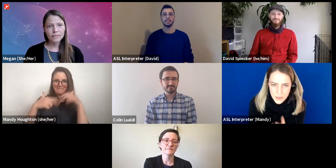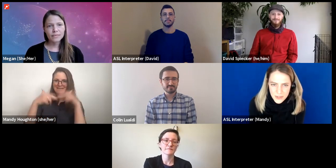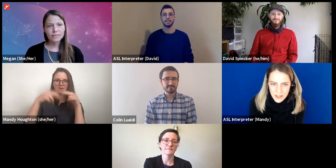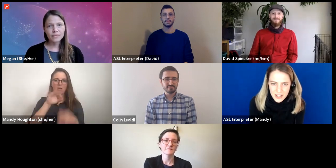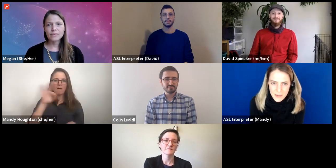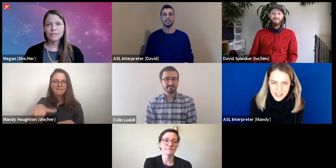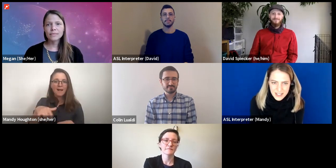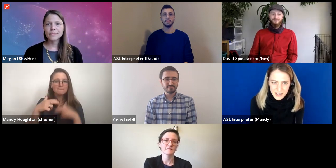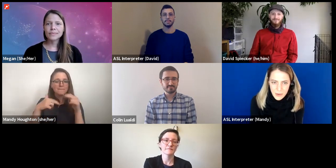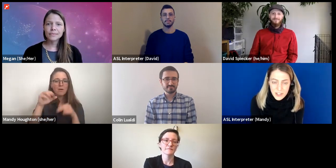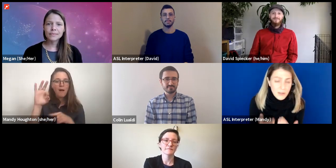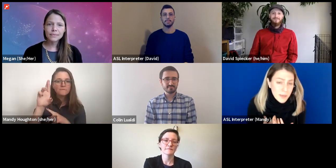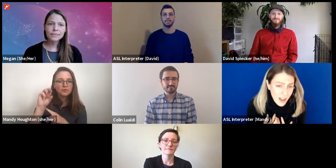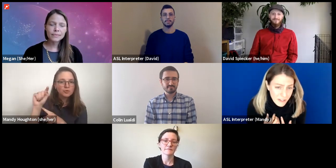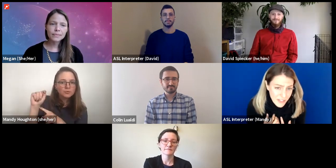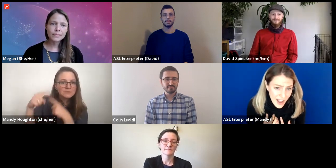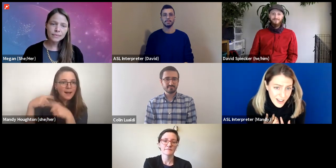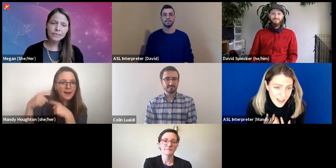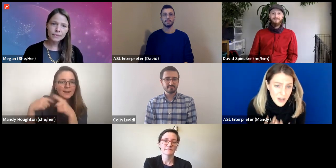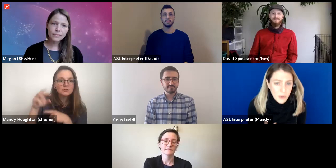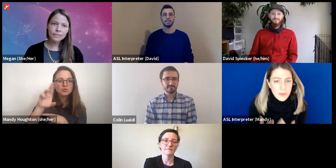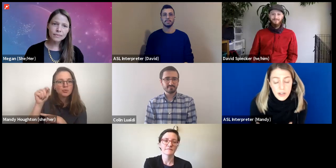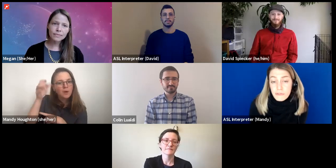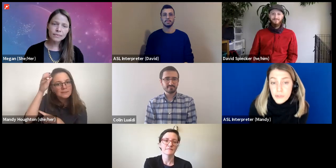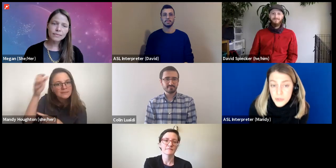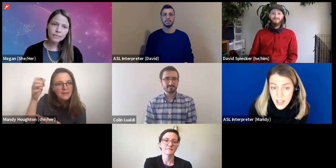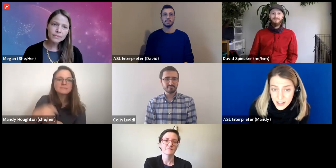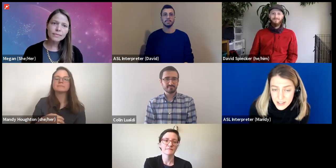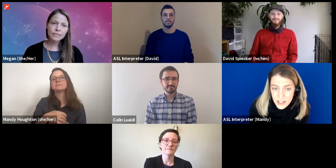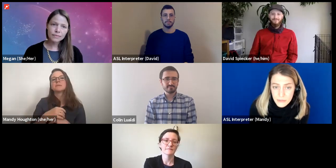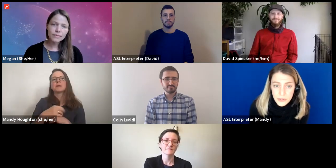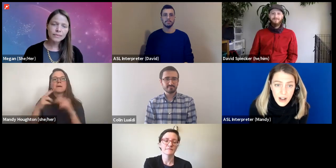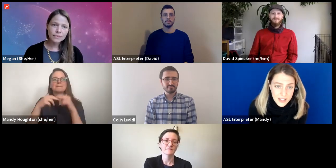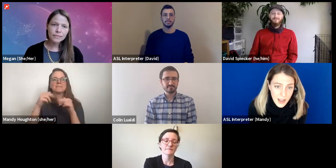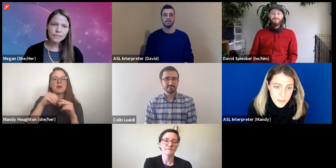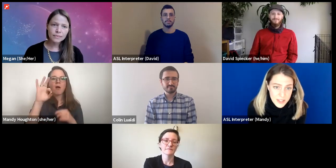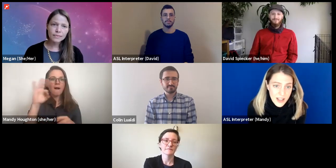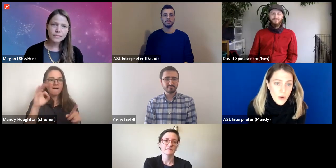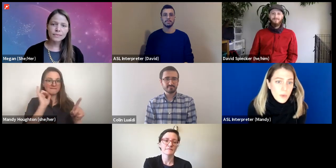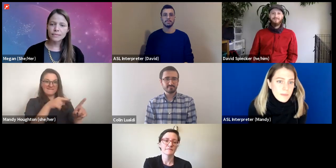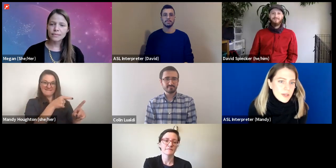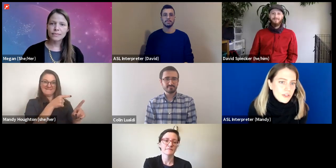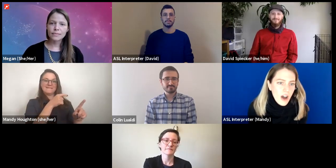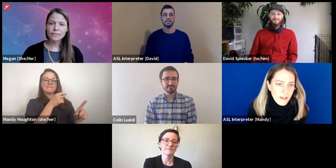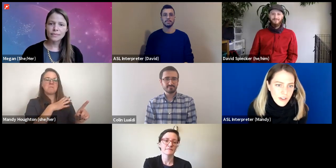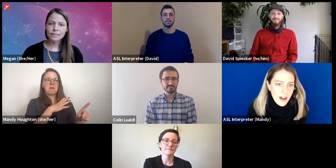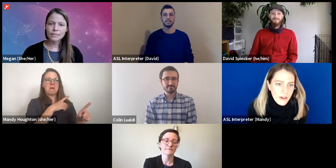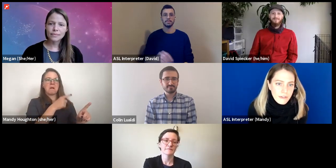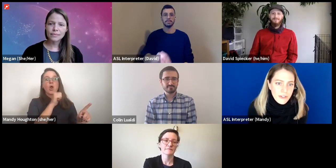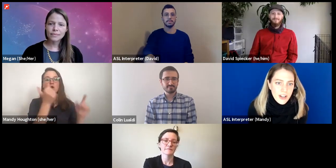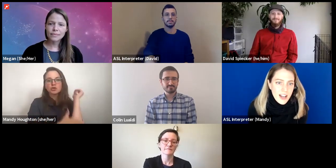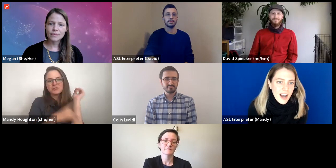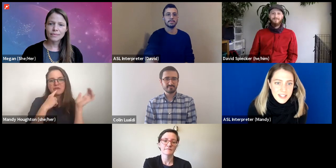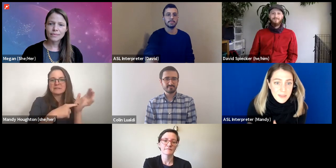at our disposal in American Sign Language, and we build off of that. We build off of root signs and root concepts. We build off